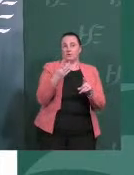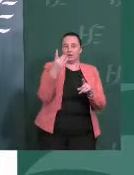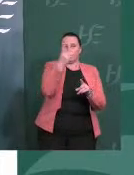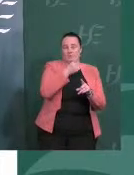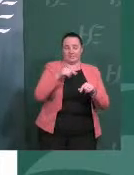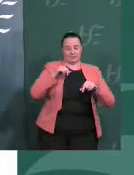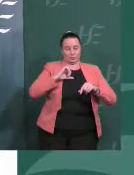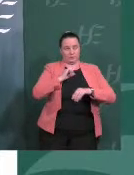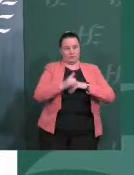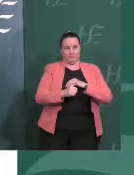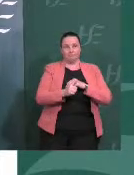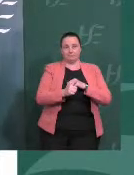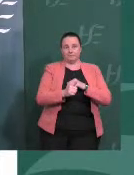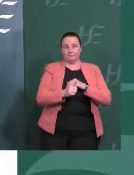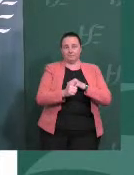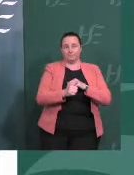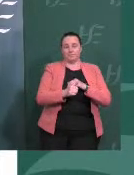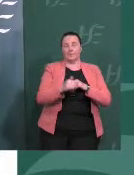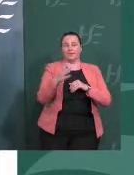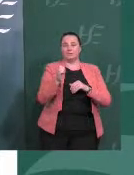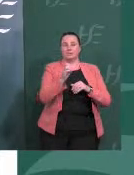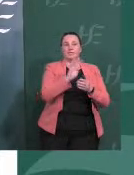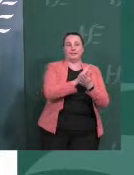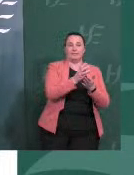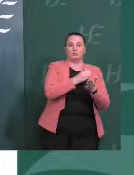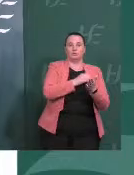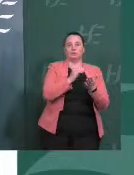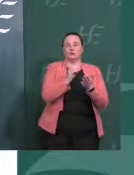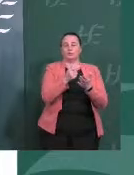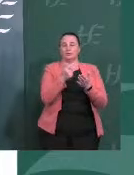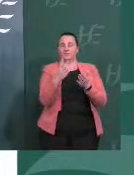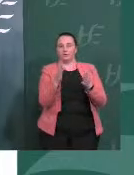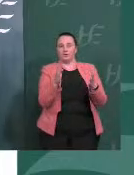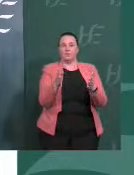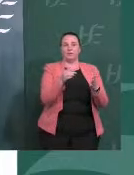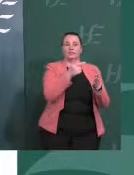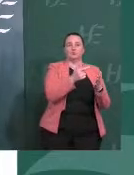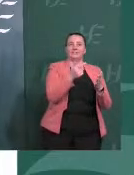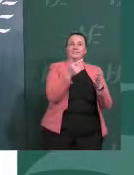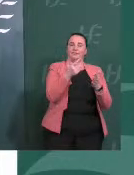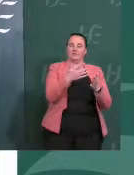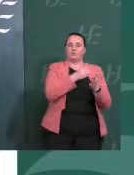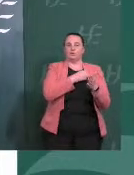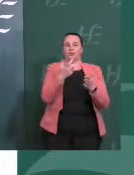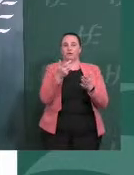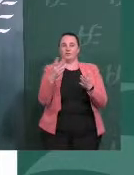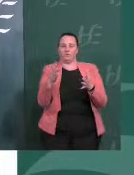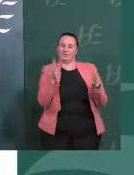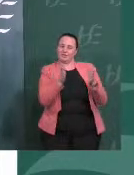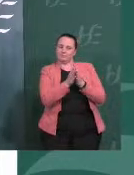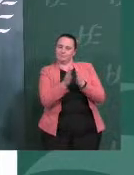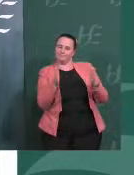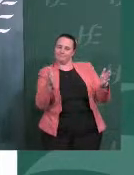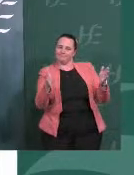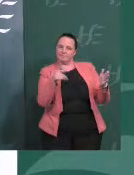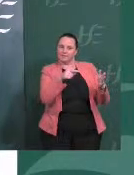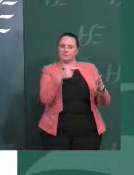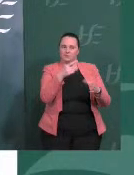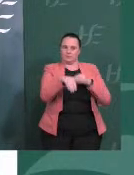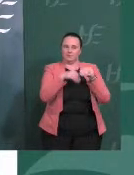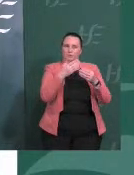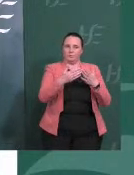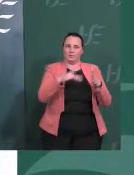press conference, big age groups, 19 to 24, 13 to 18, and 25 to 34. That's where the action is at the